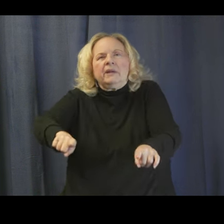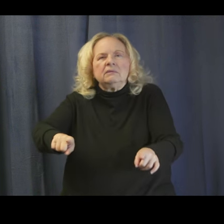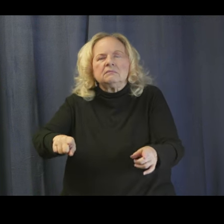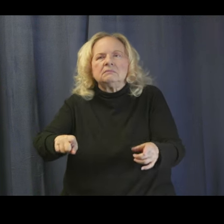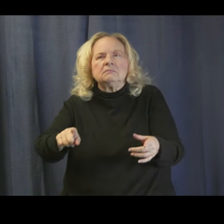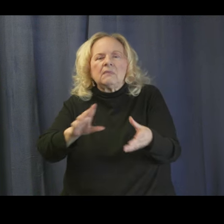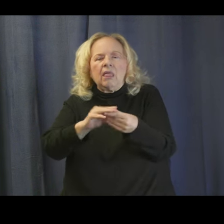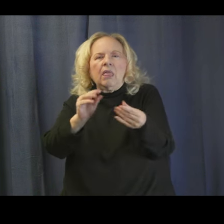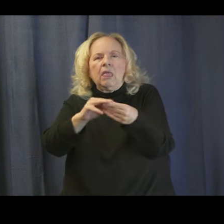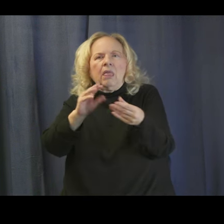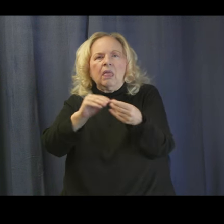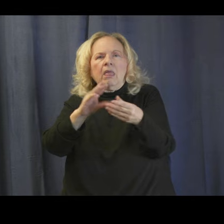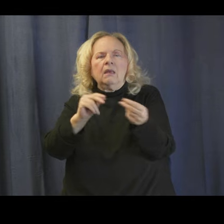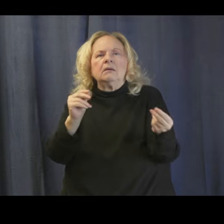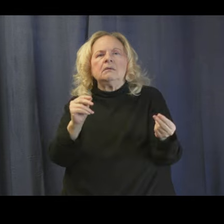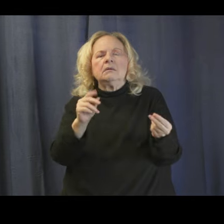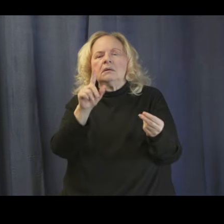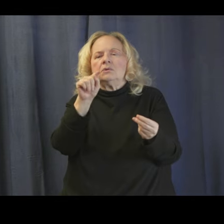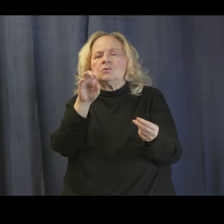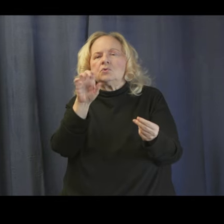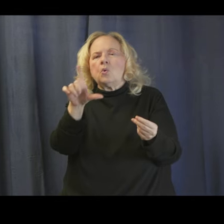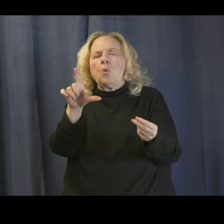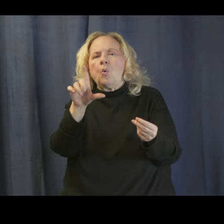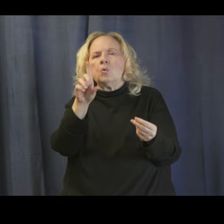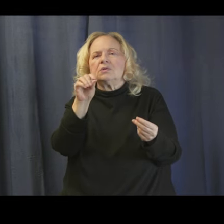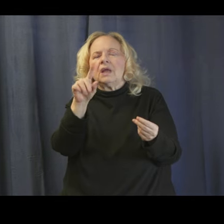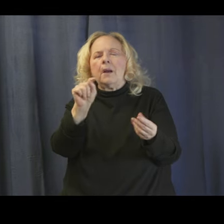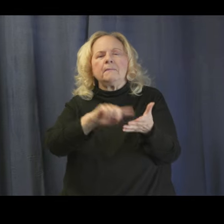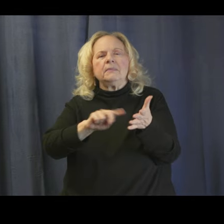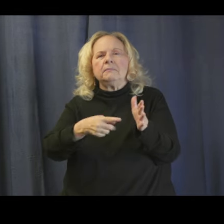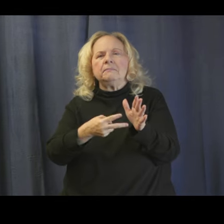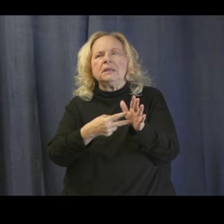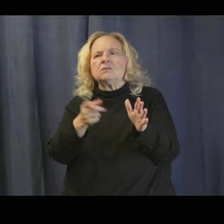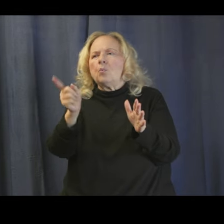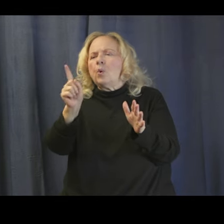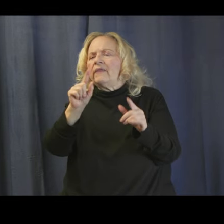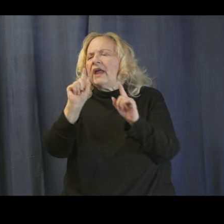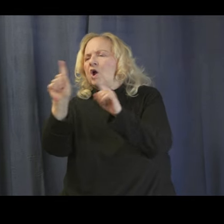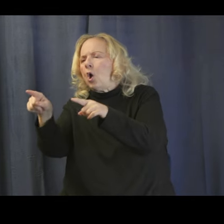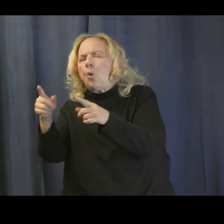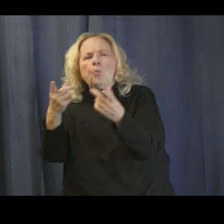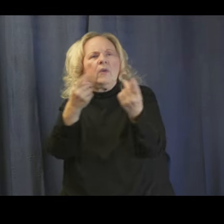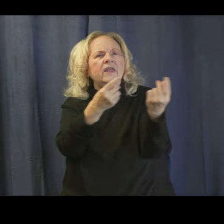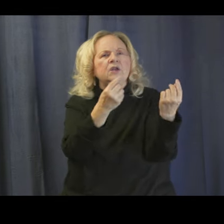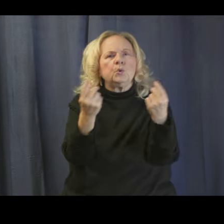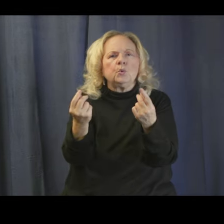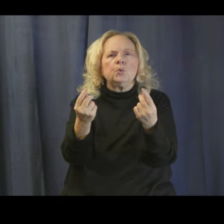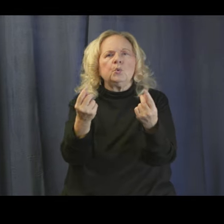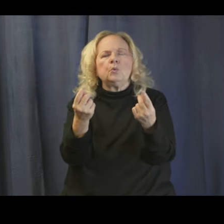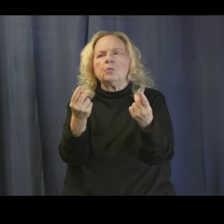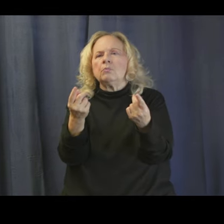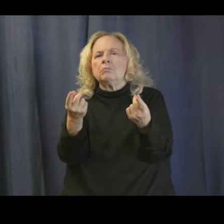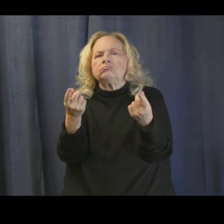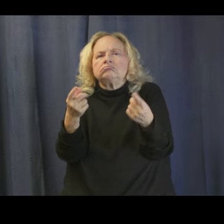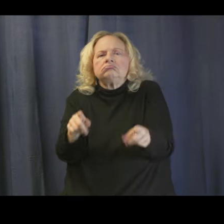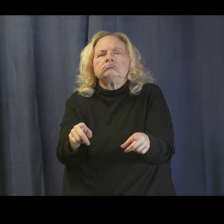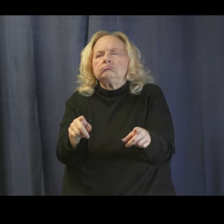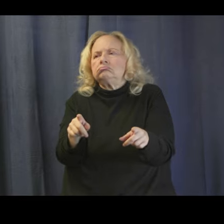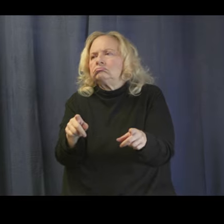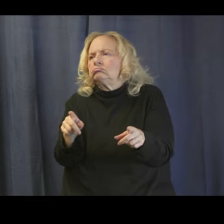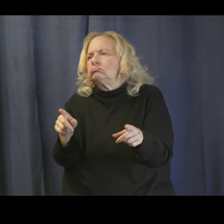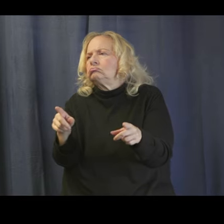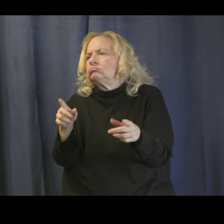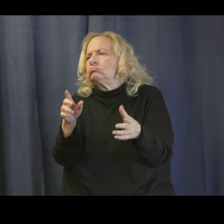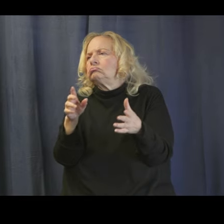What happened? So that word Toldot means the whereabouts. Where did they go? What did they do? The